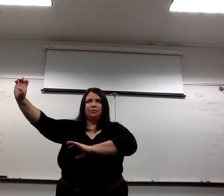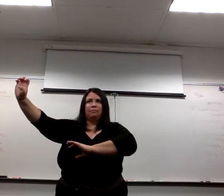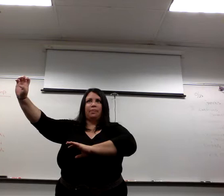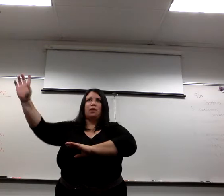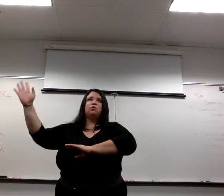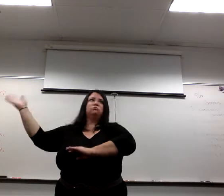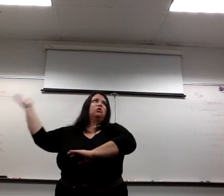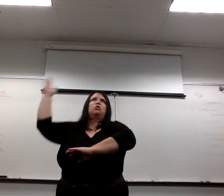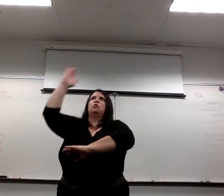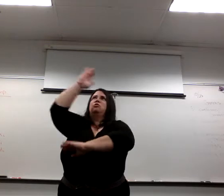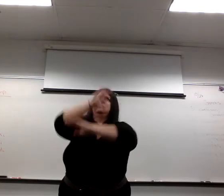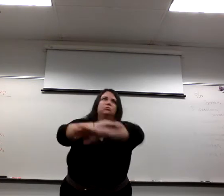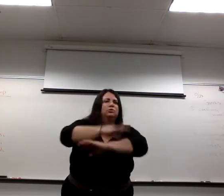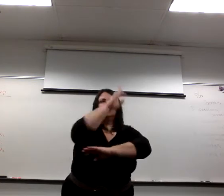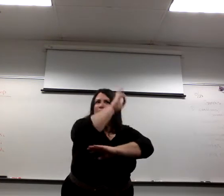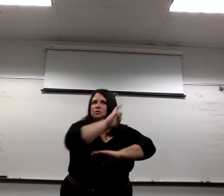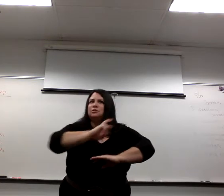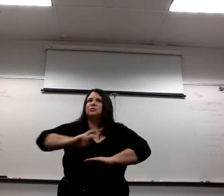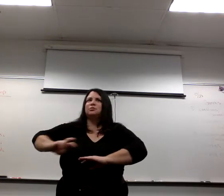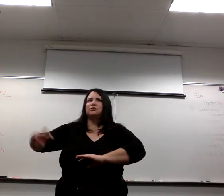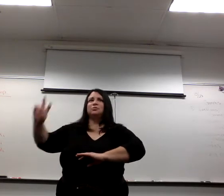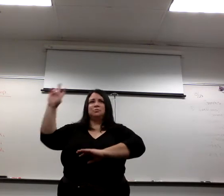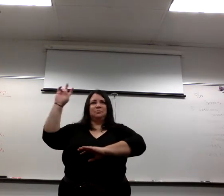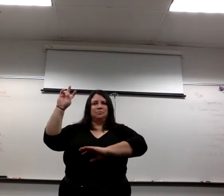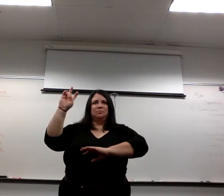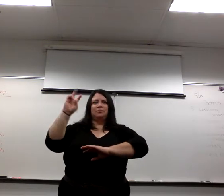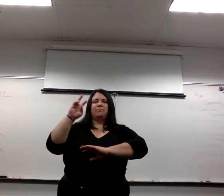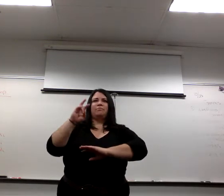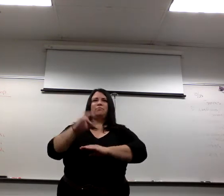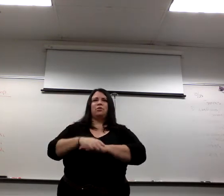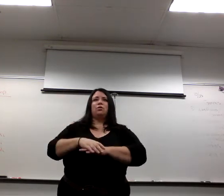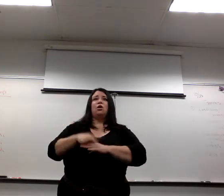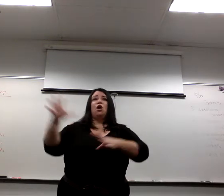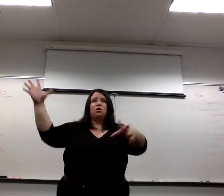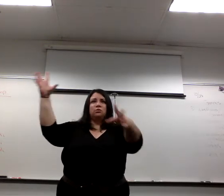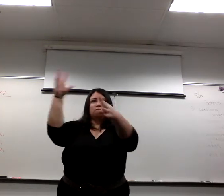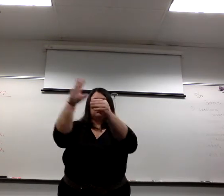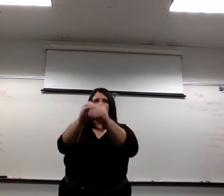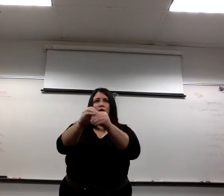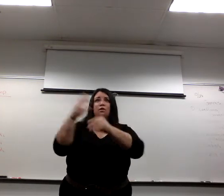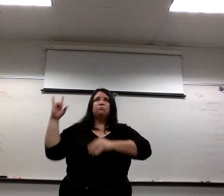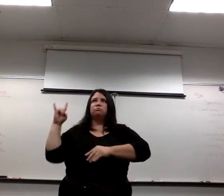trip. I think the plane ride in total was like 20 hours with layovers included.